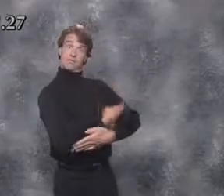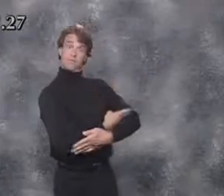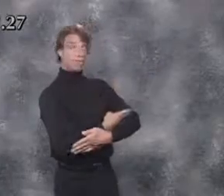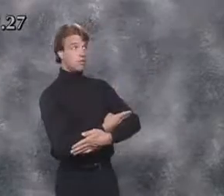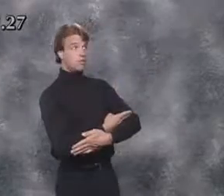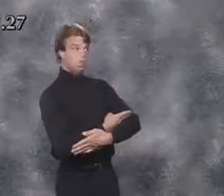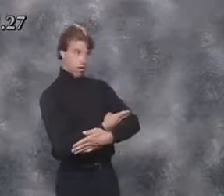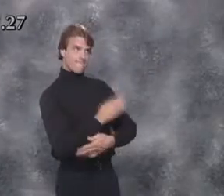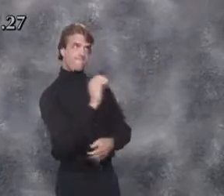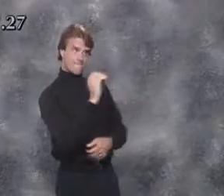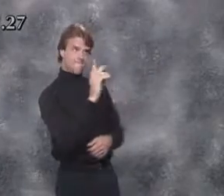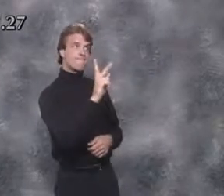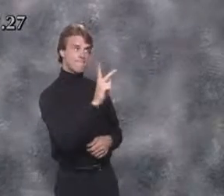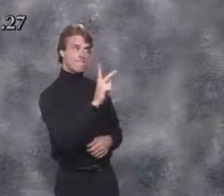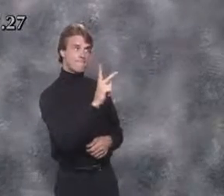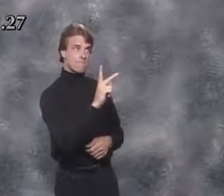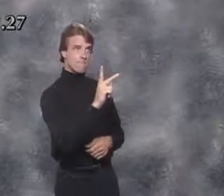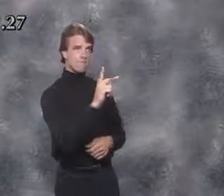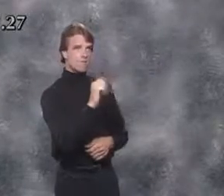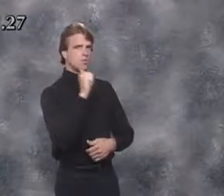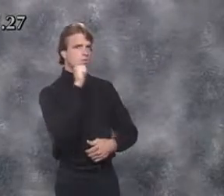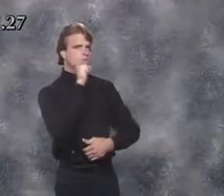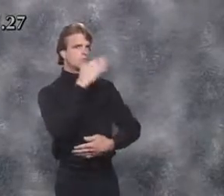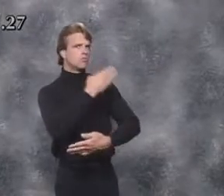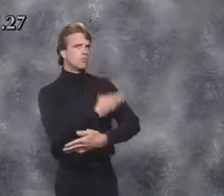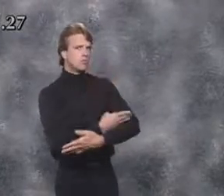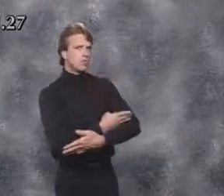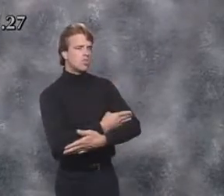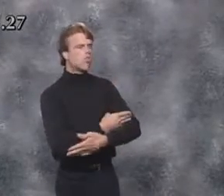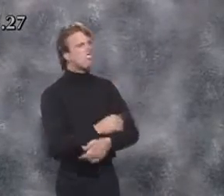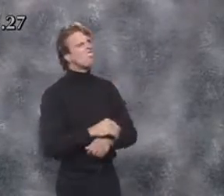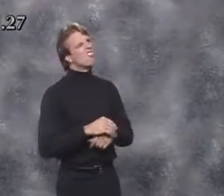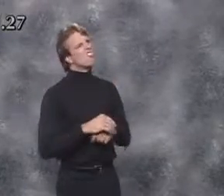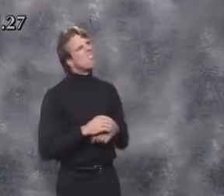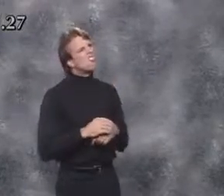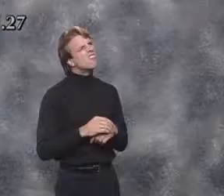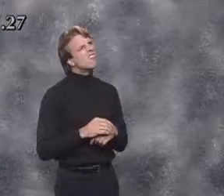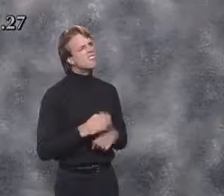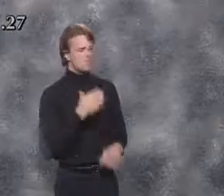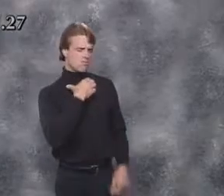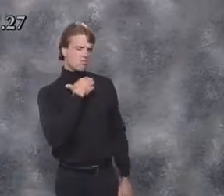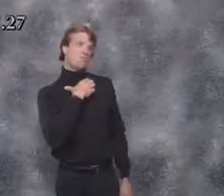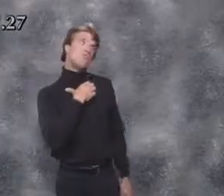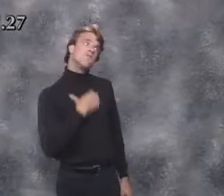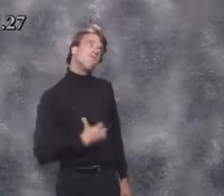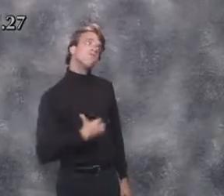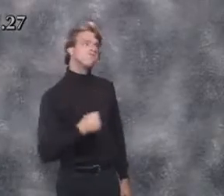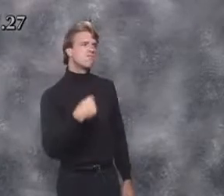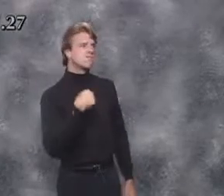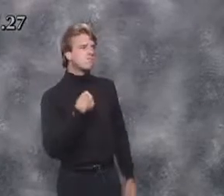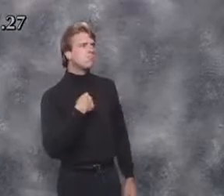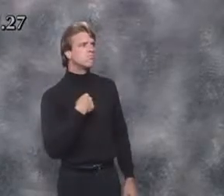The son said, "Okay," but the daughter said, "I'm